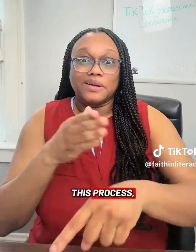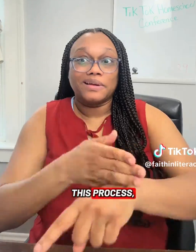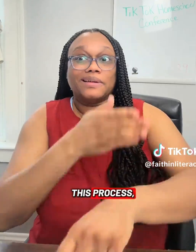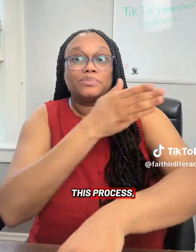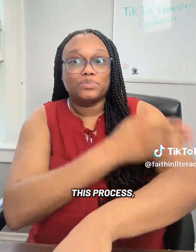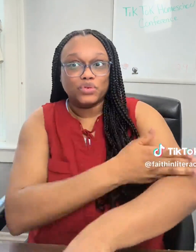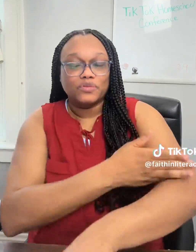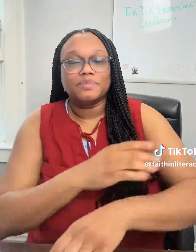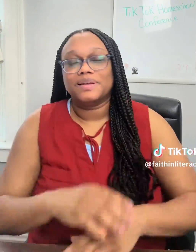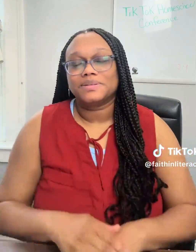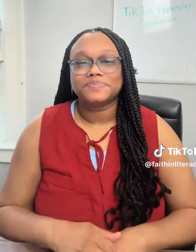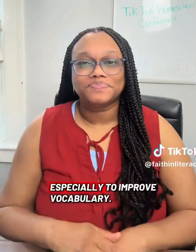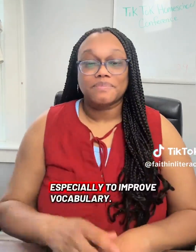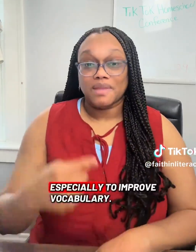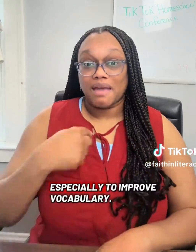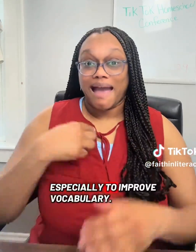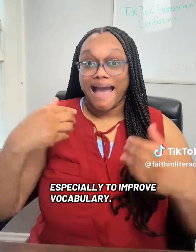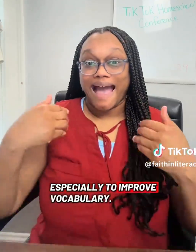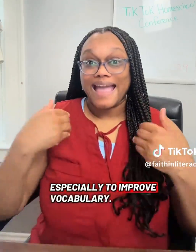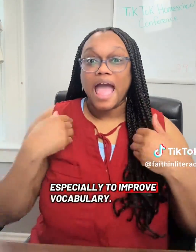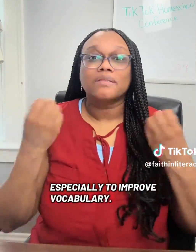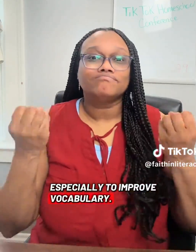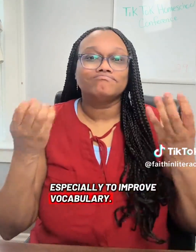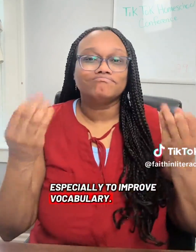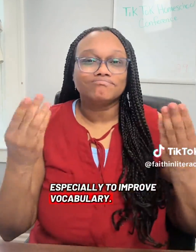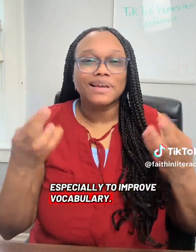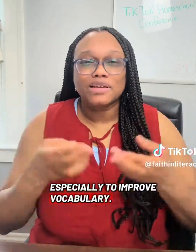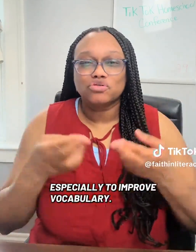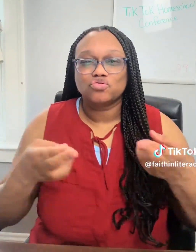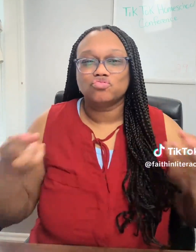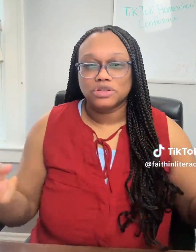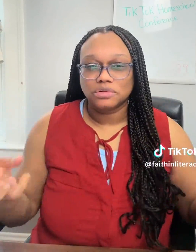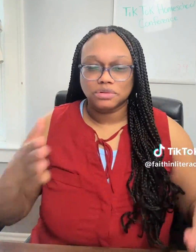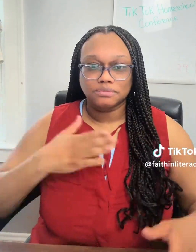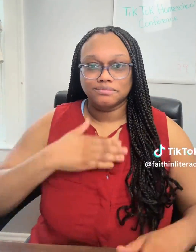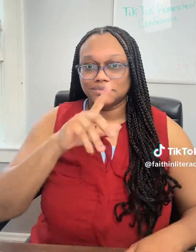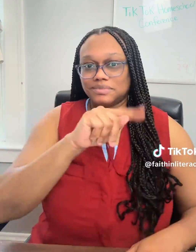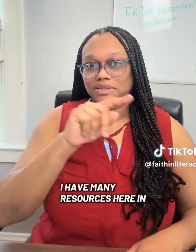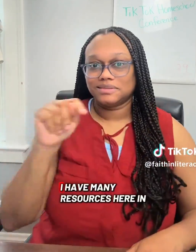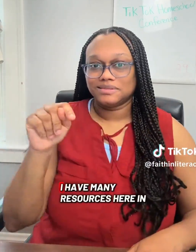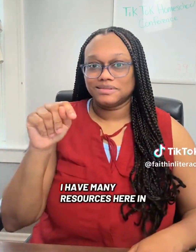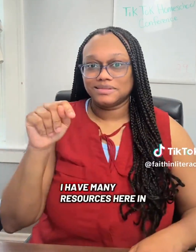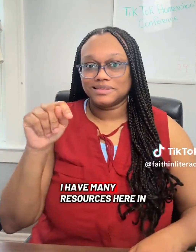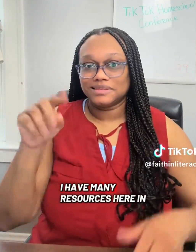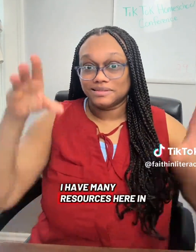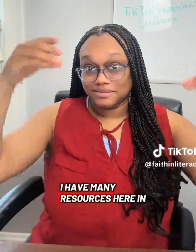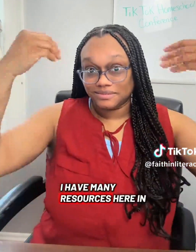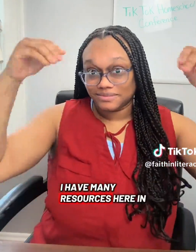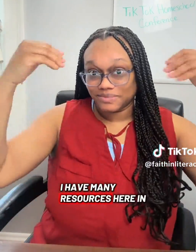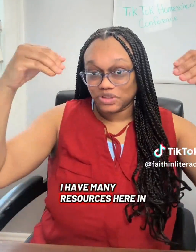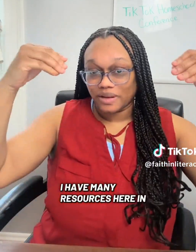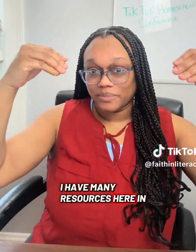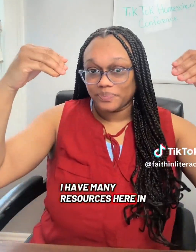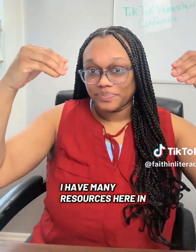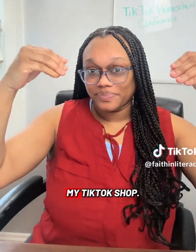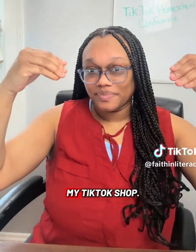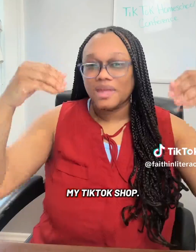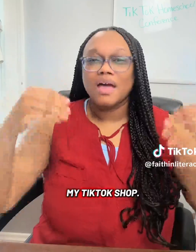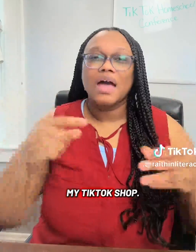process, especially to improve vocabulary. And I have many resources here in my TikTok